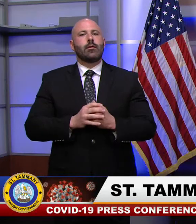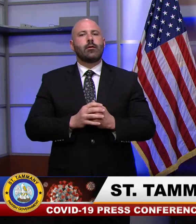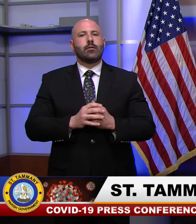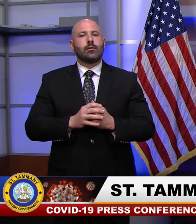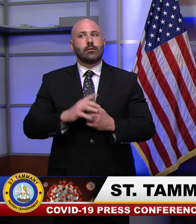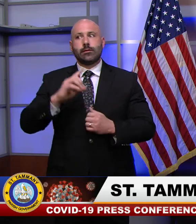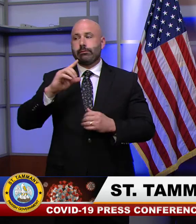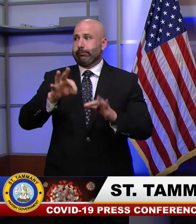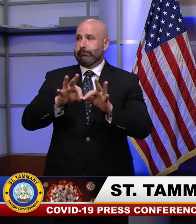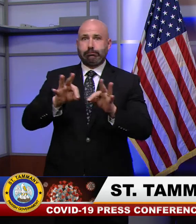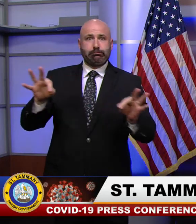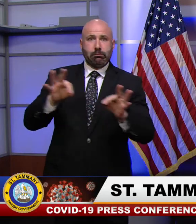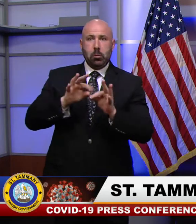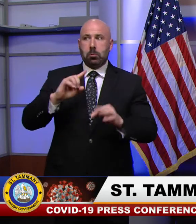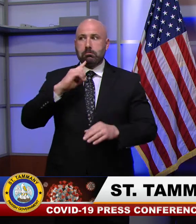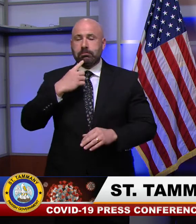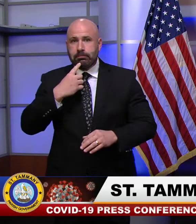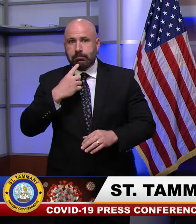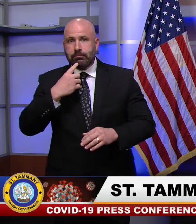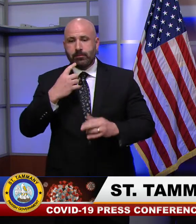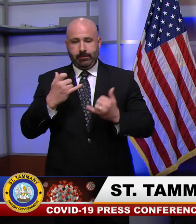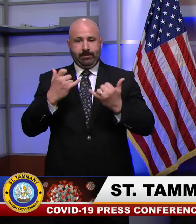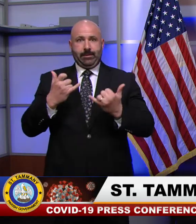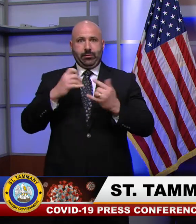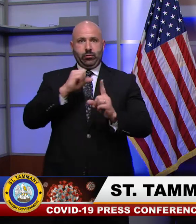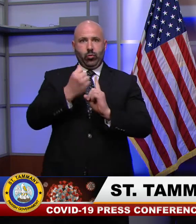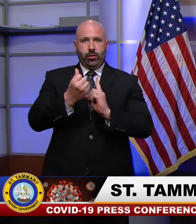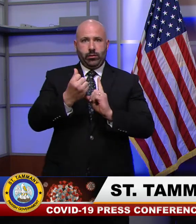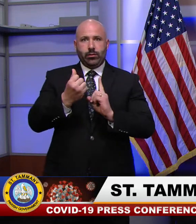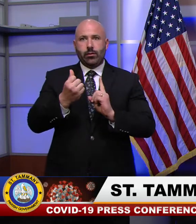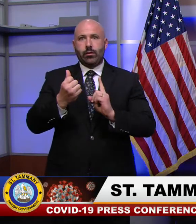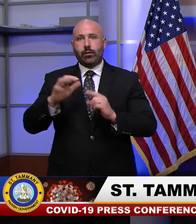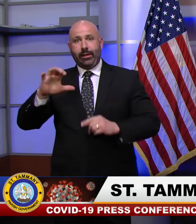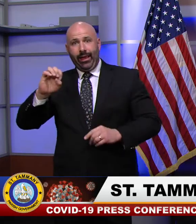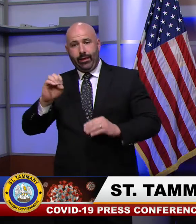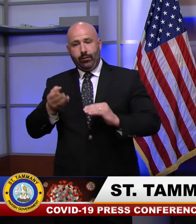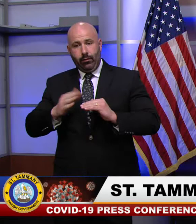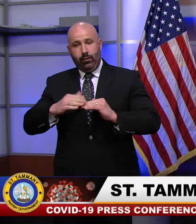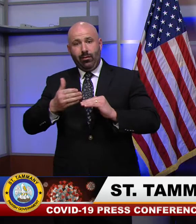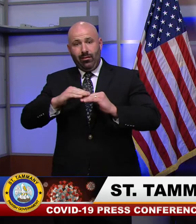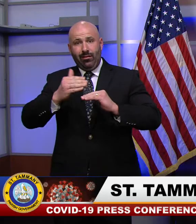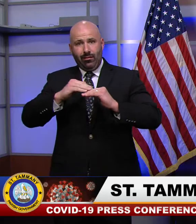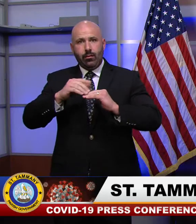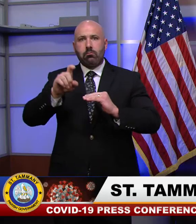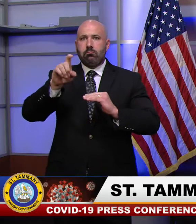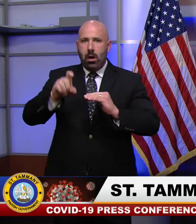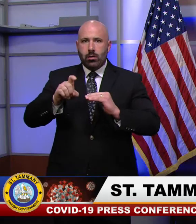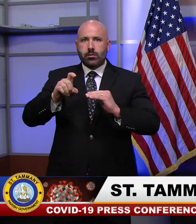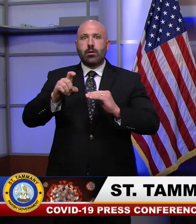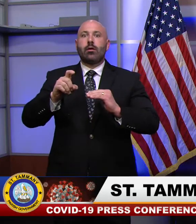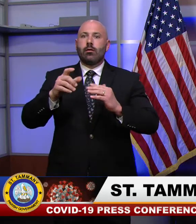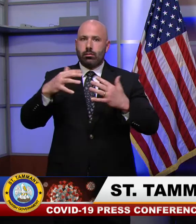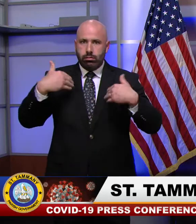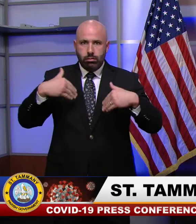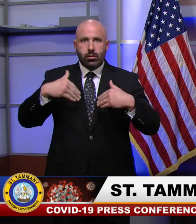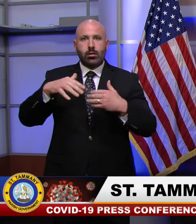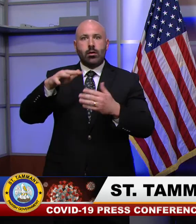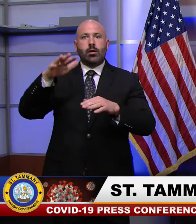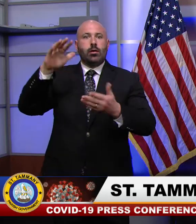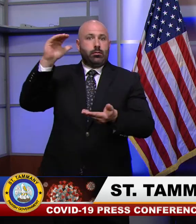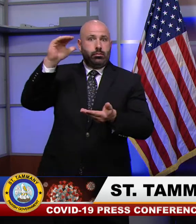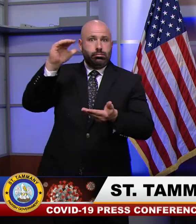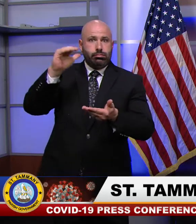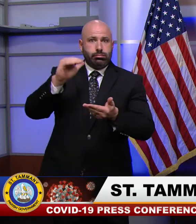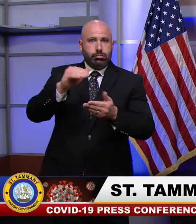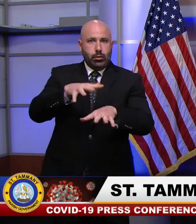response. Our cases are increasing, and we must act now to slow the spread of the disease. I'm